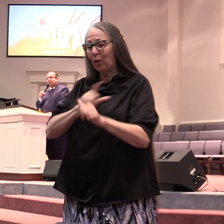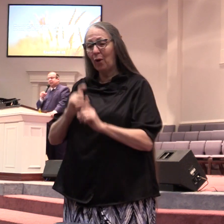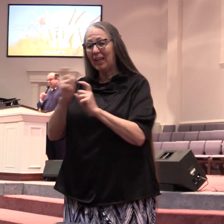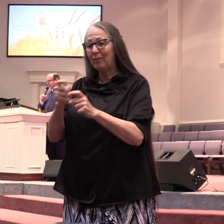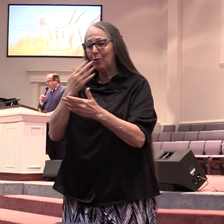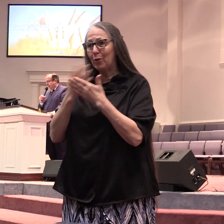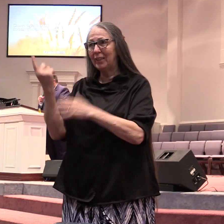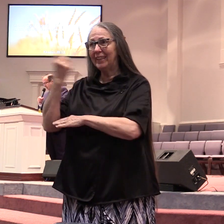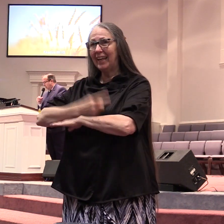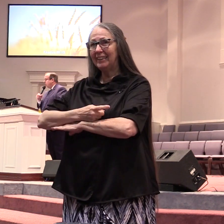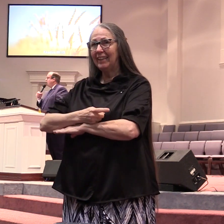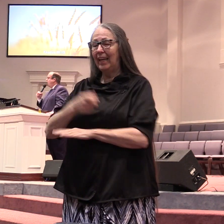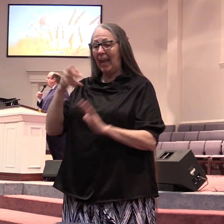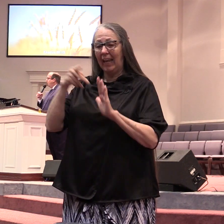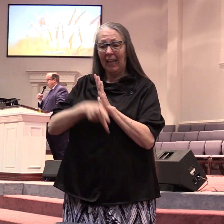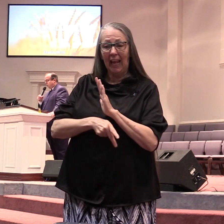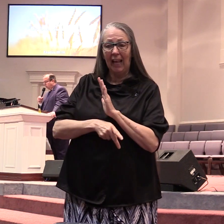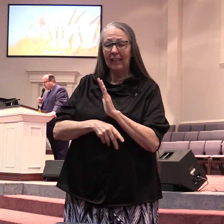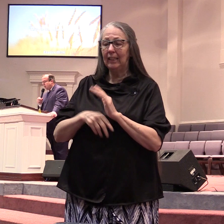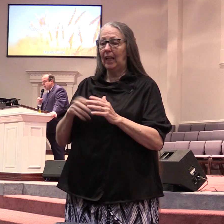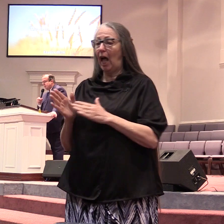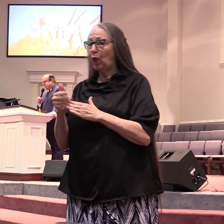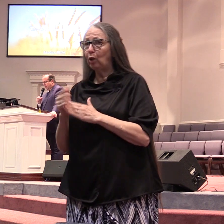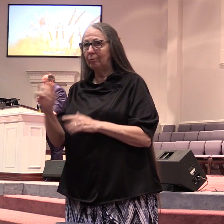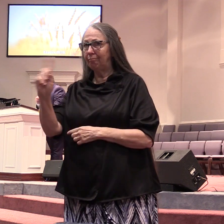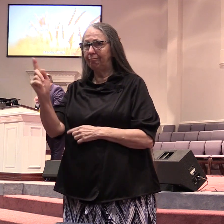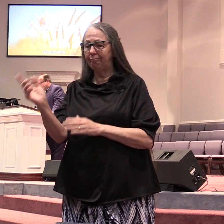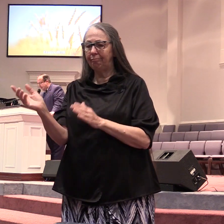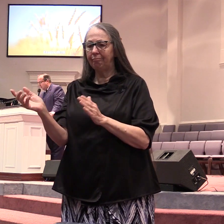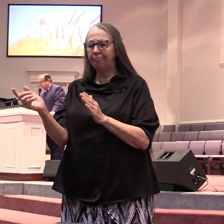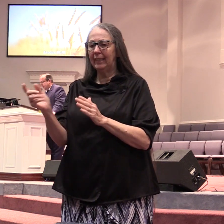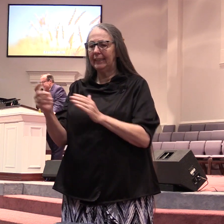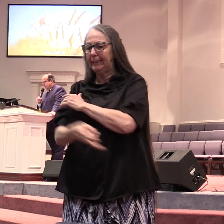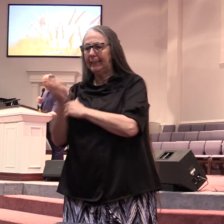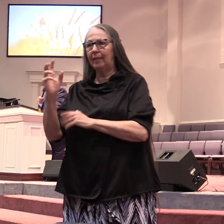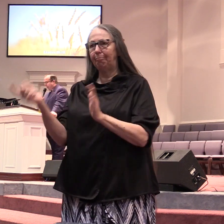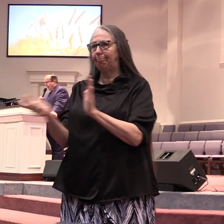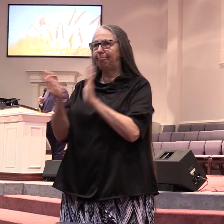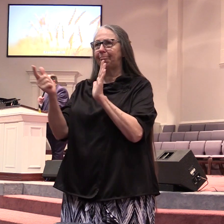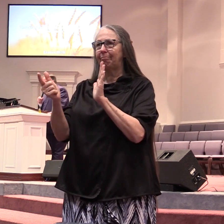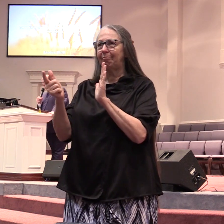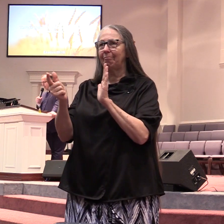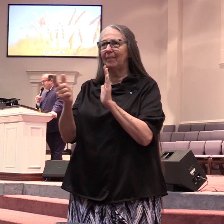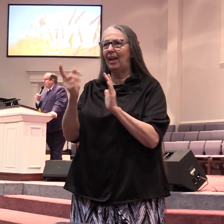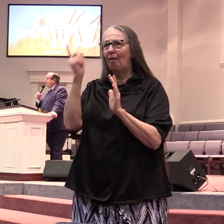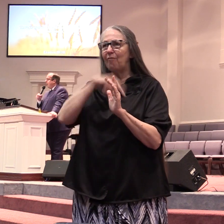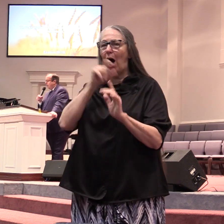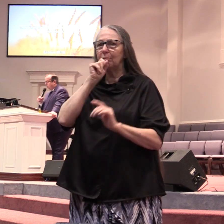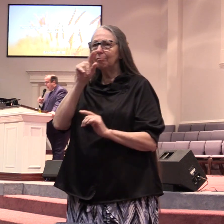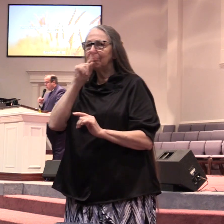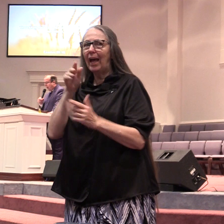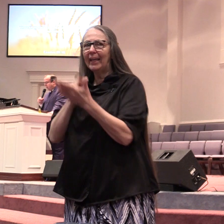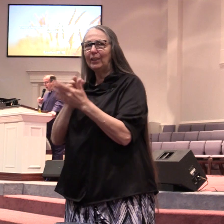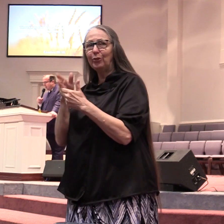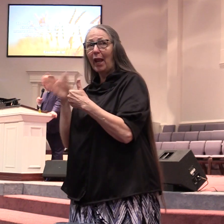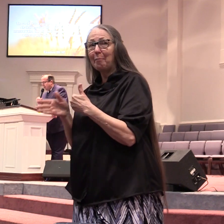thee. Thou shalt not kill, thou shalt not commit adultery, thou shalt not steal, thou shalt not bear false witness against thy neighbor,